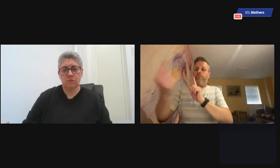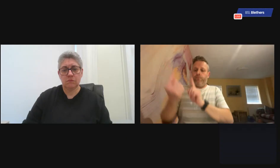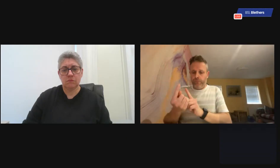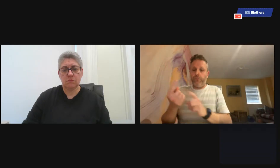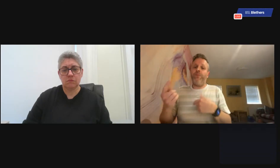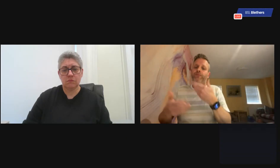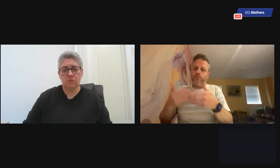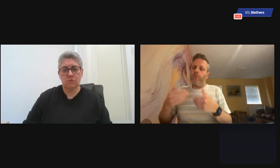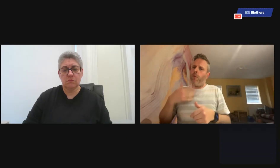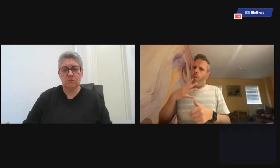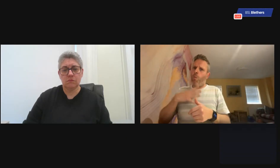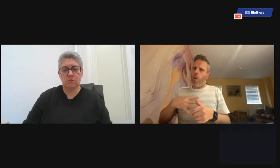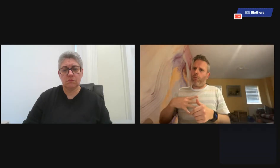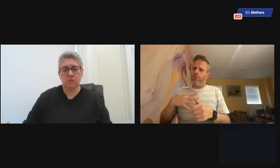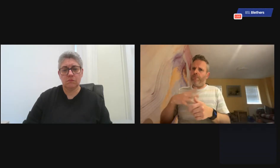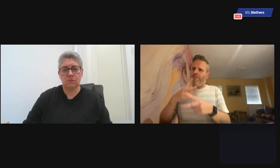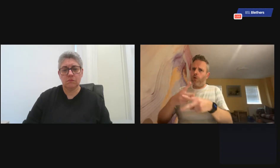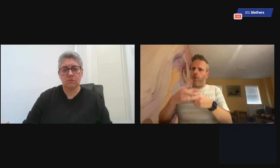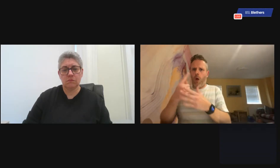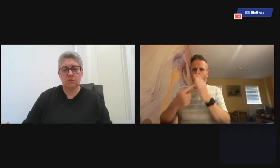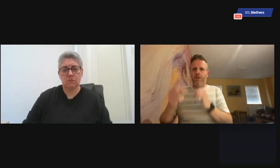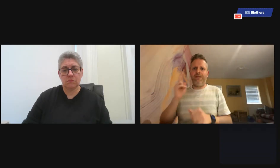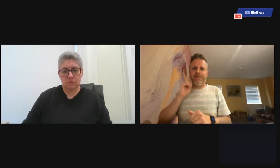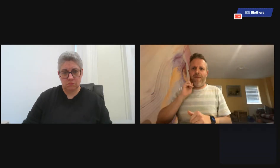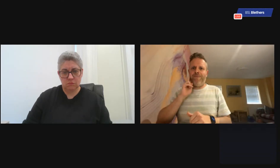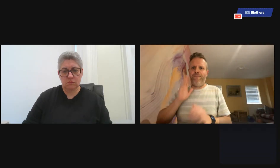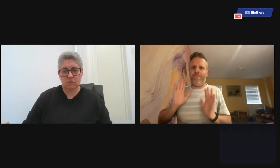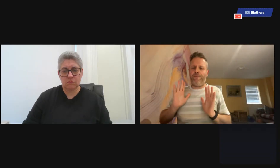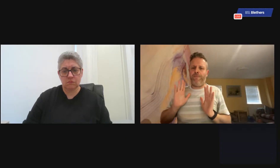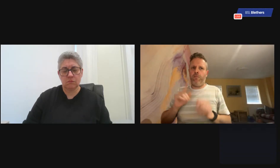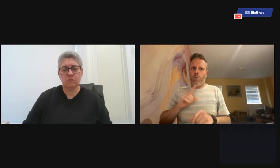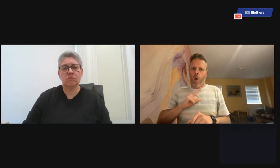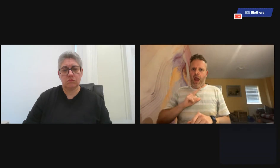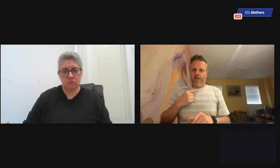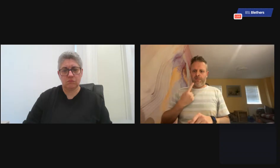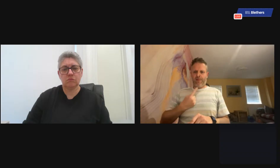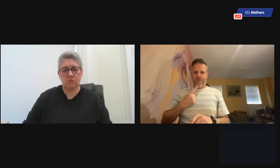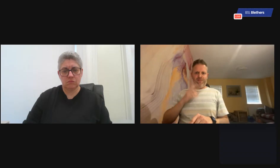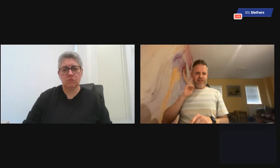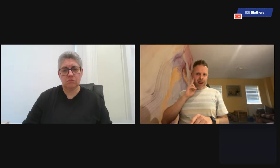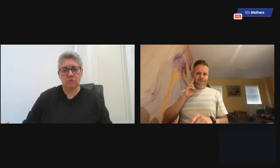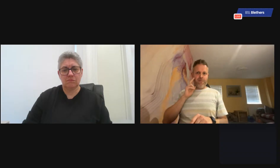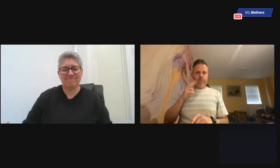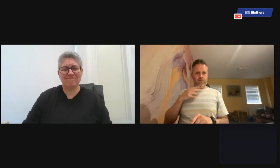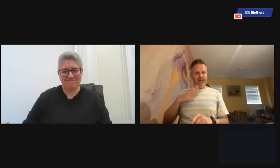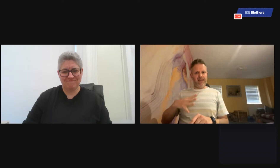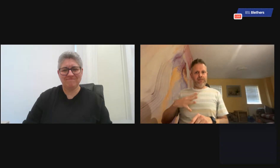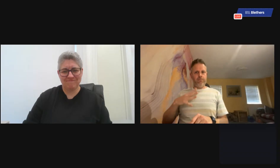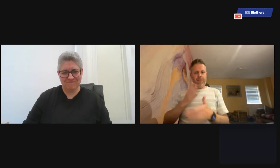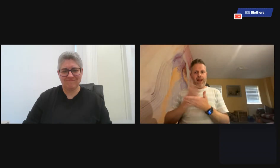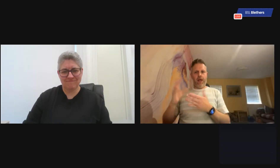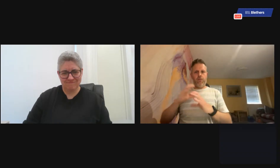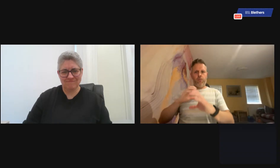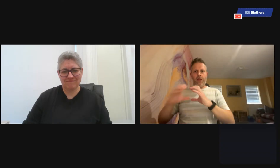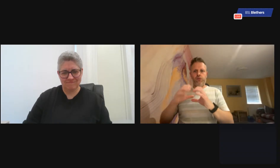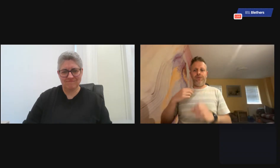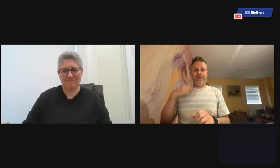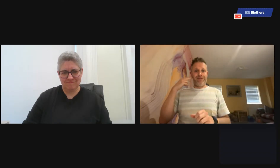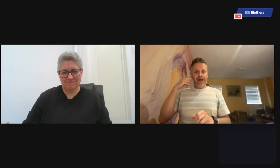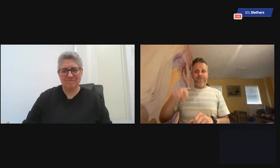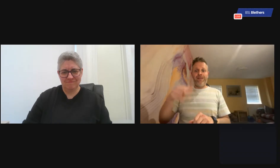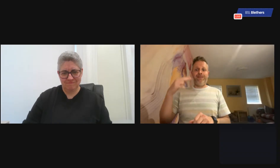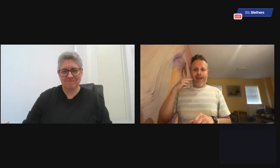social worker. And at that time, when I met with the other professionals, They were, I was deaf, of